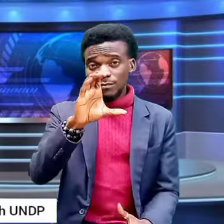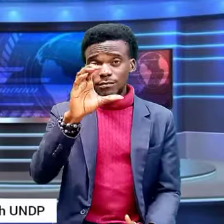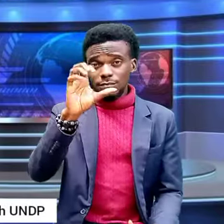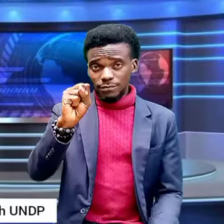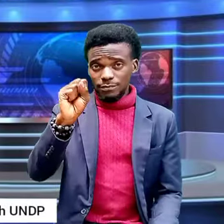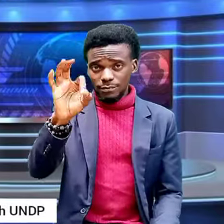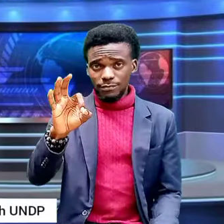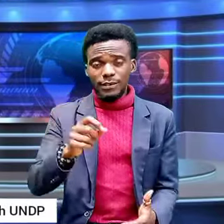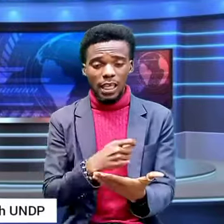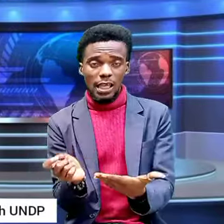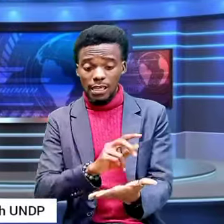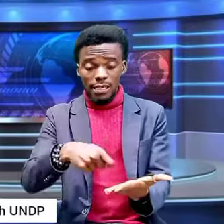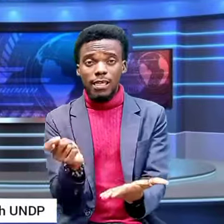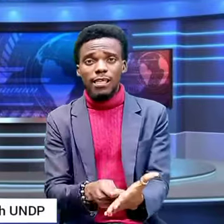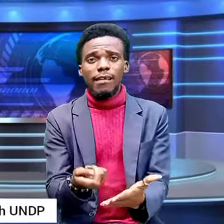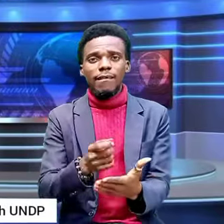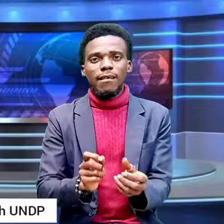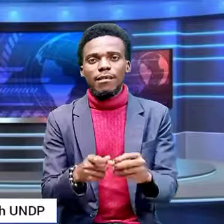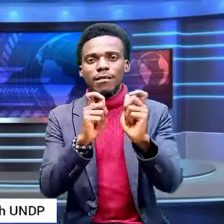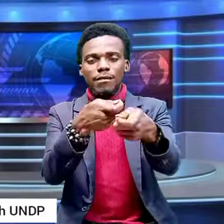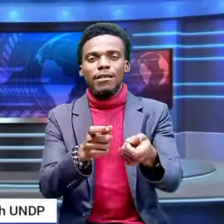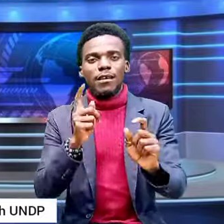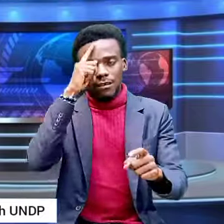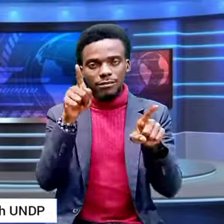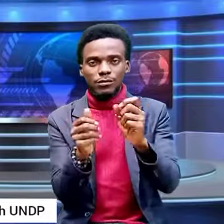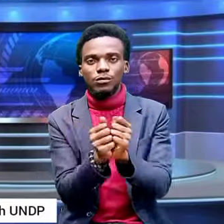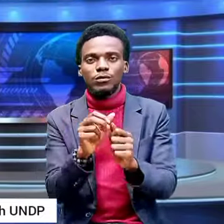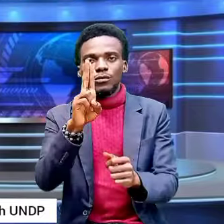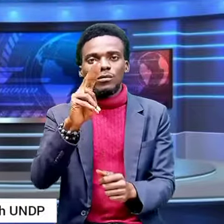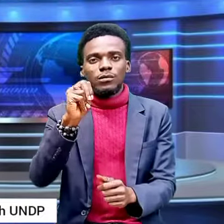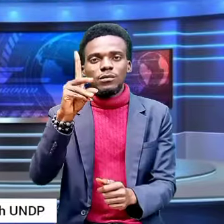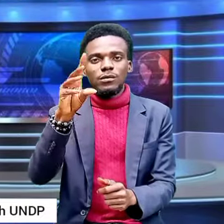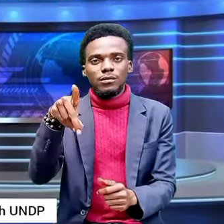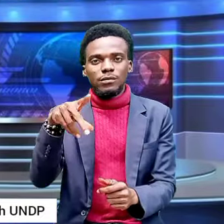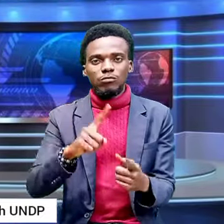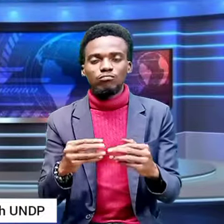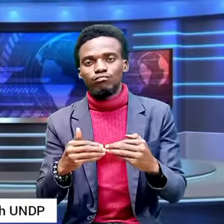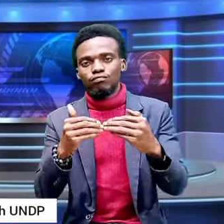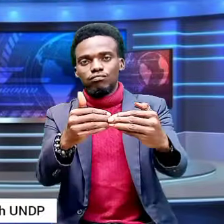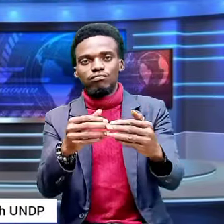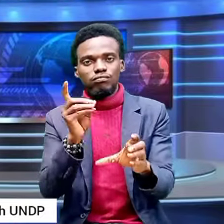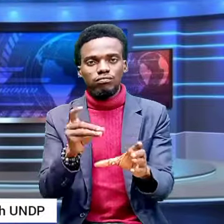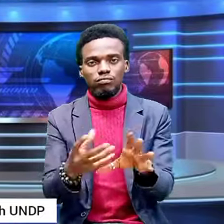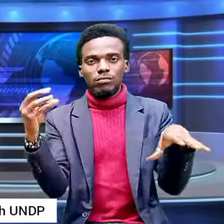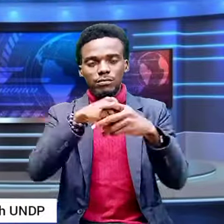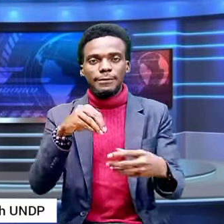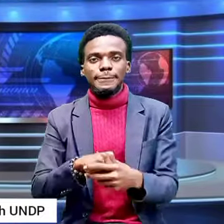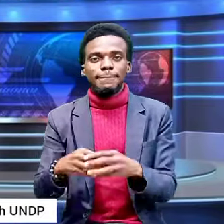CSF signs grant agreement with UNDP to enhance disability inclusion in electoral processes.